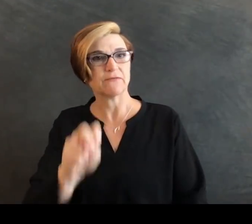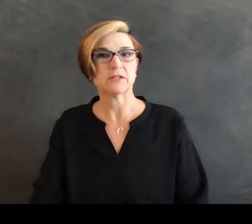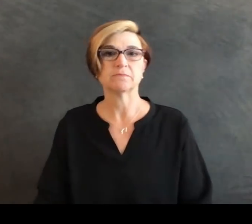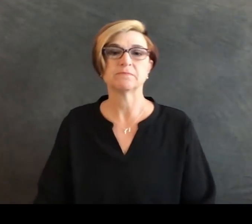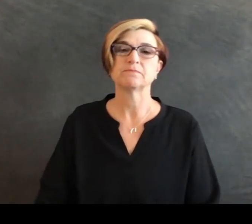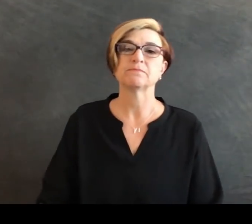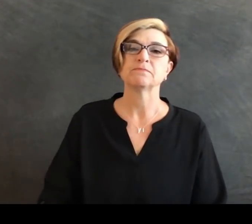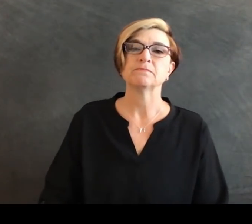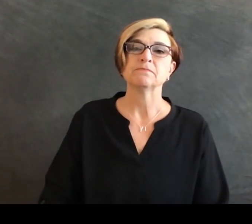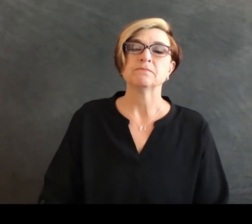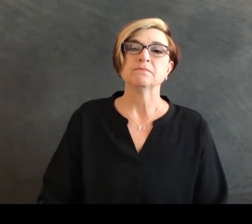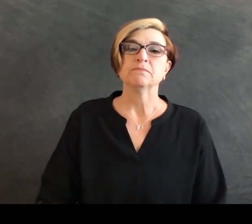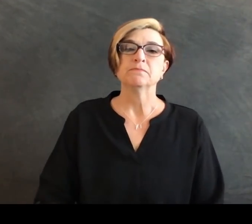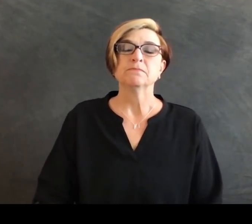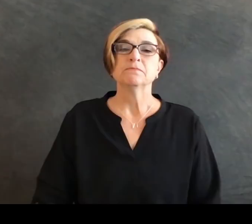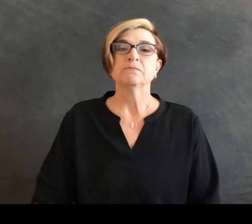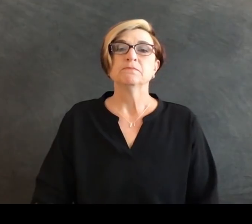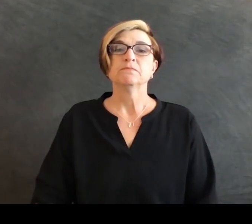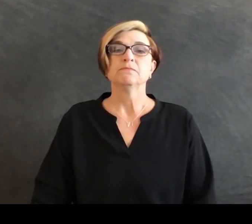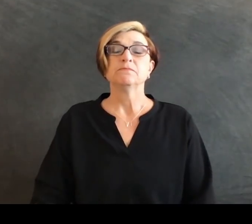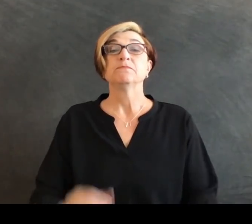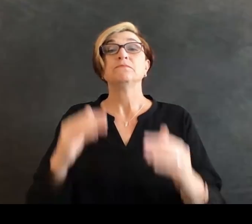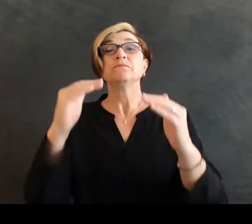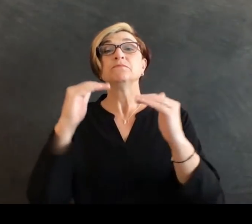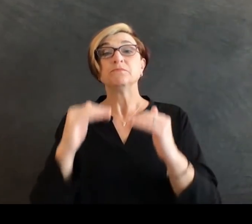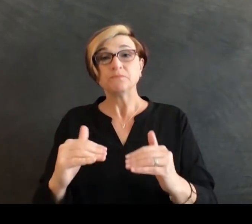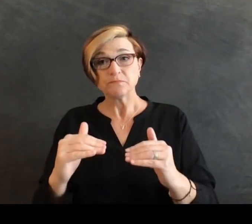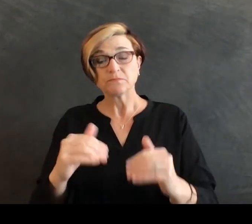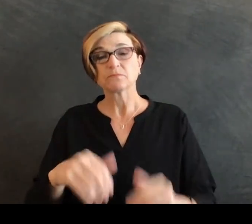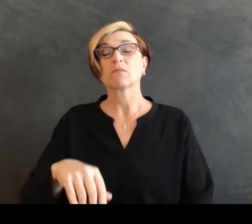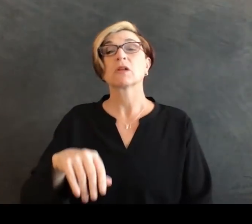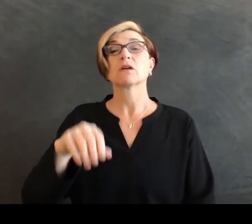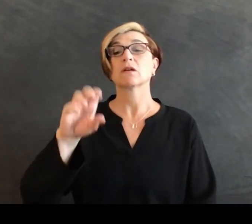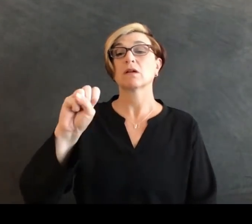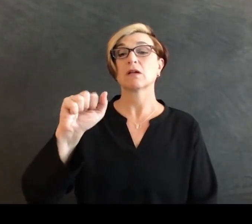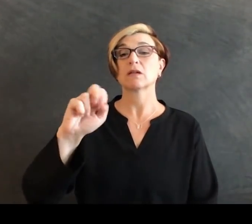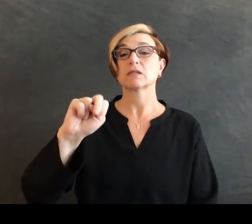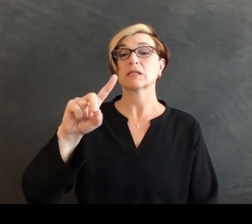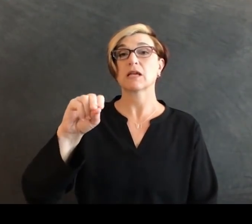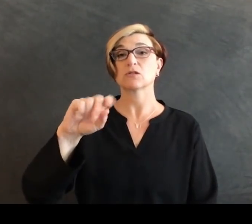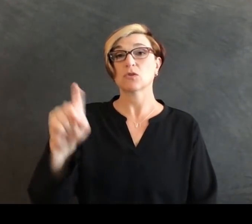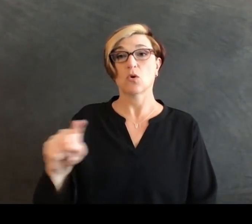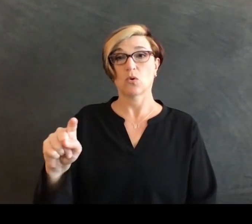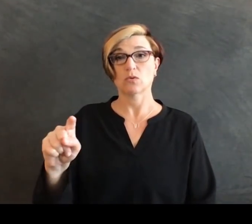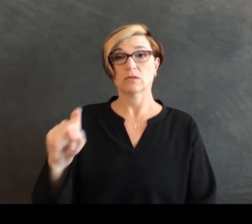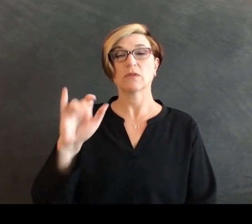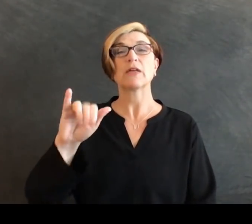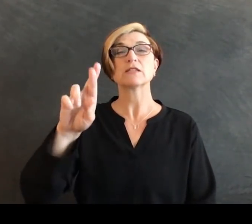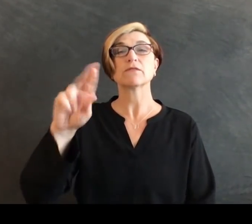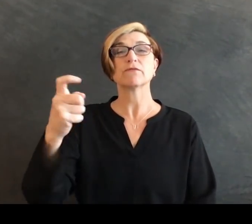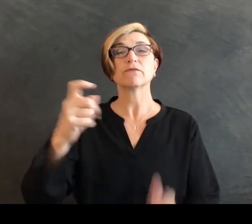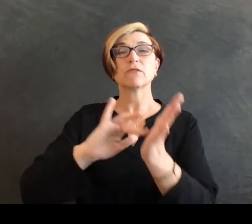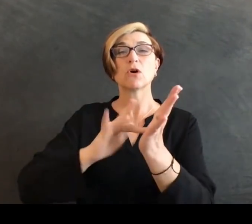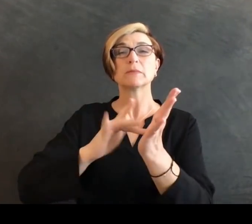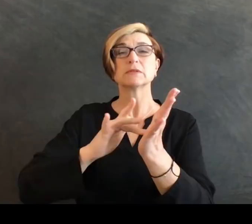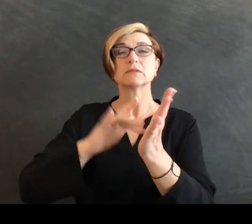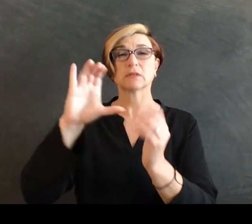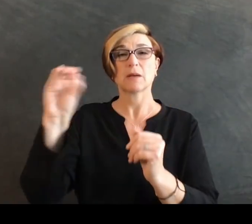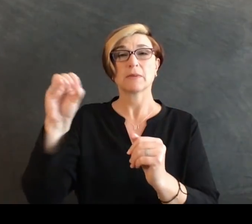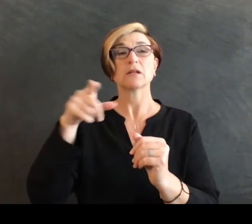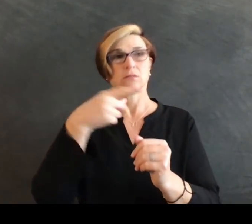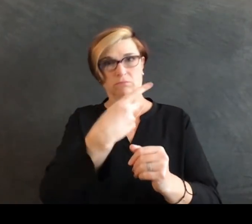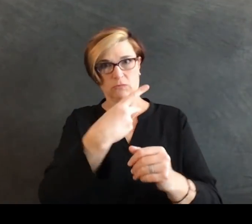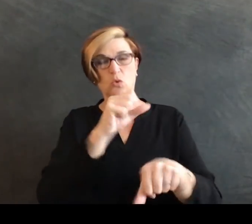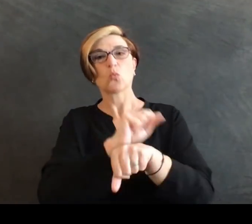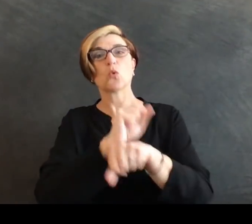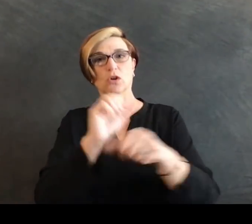the pharmaceutical company, Sandoz, has been working with us very closely. And as